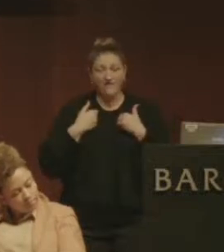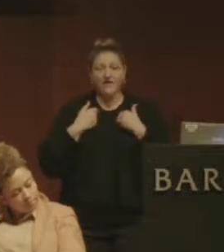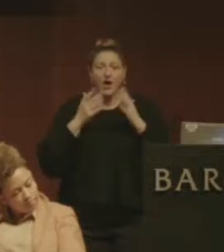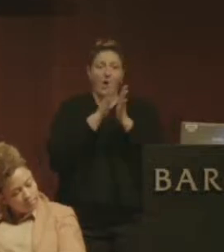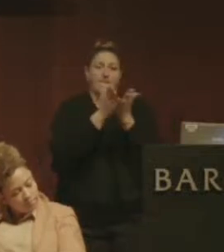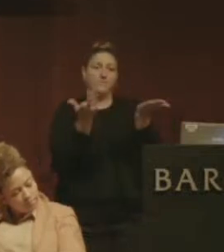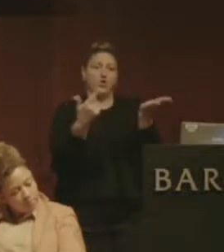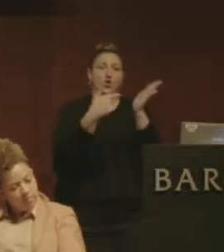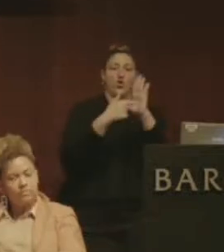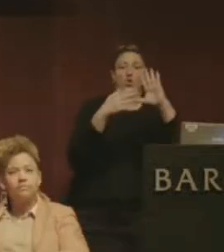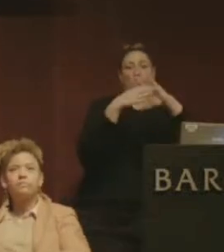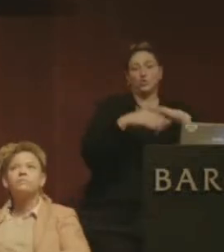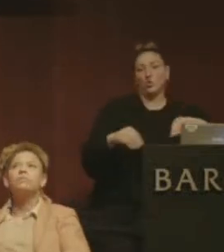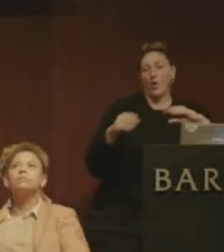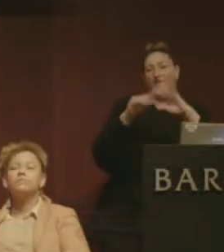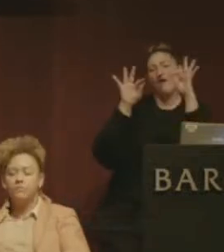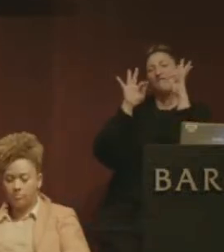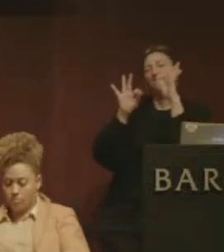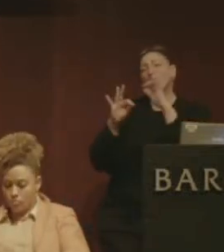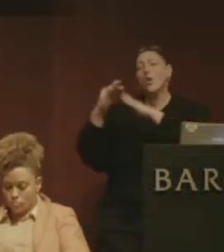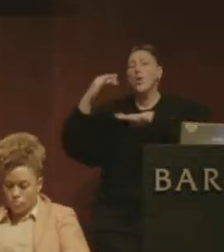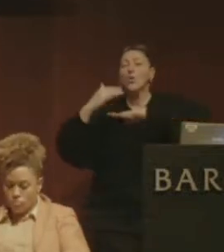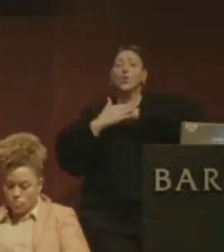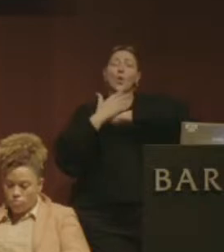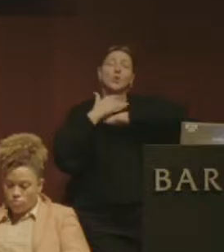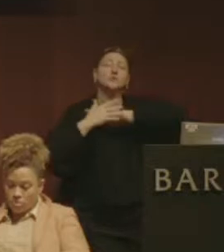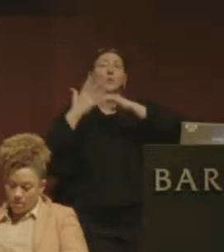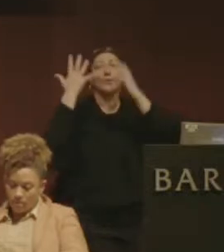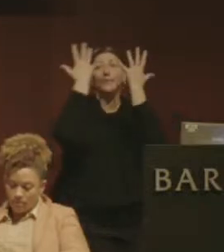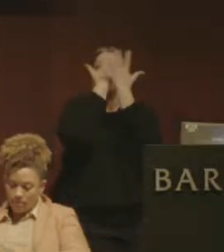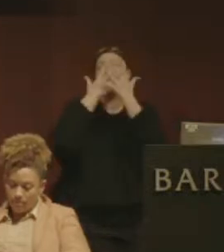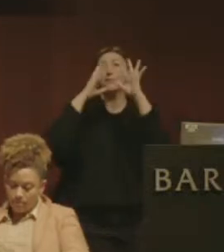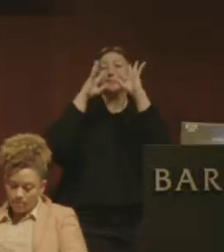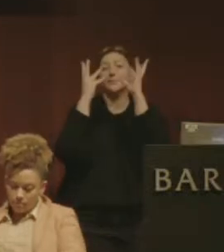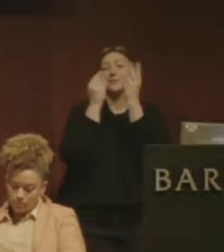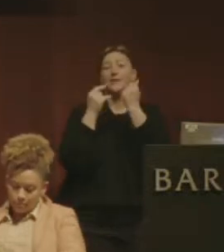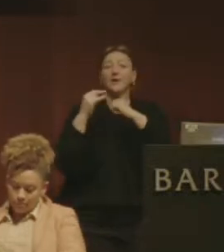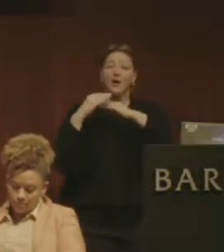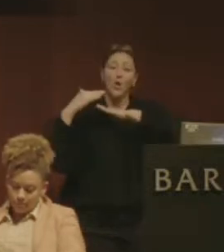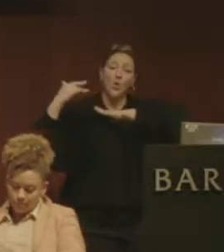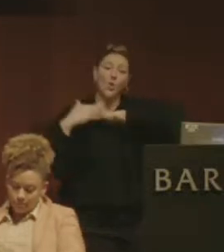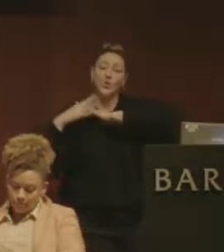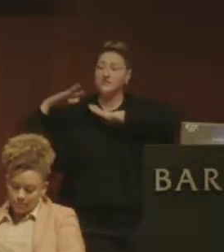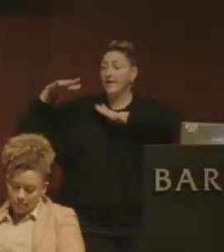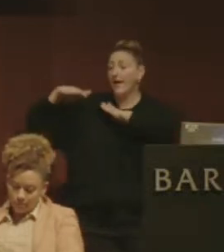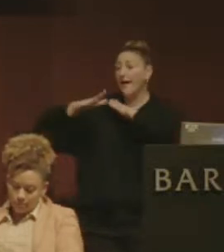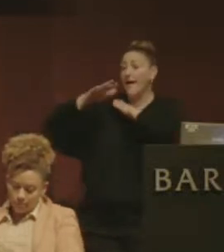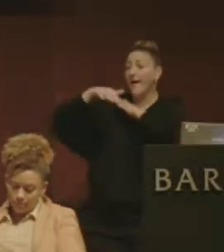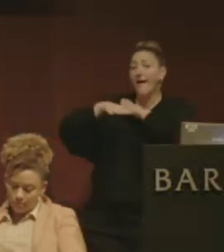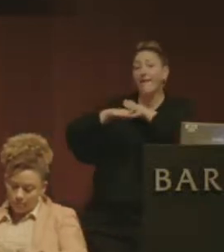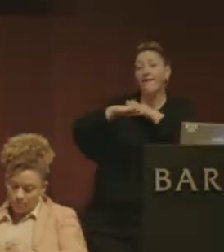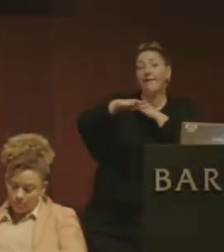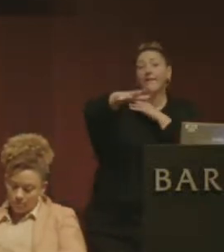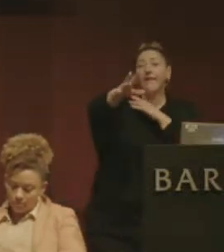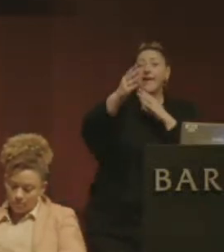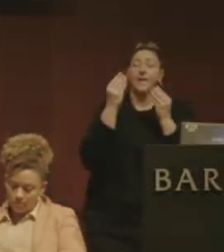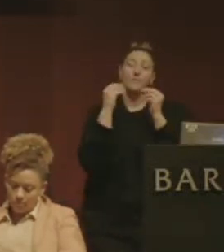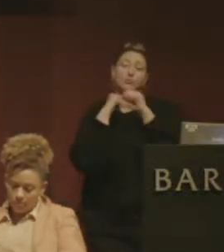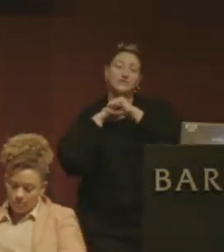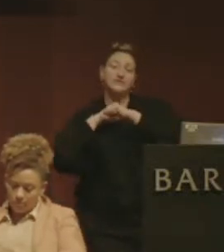recount stories of an ideal coastal paradise with long coastlines, thriving seaweed to protect the sea